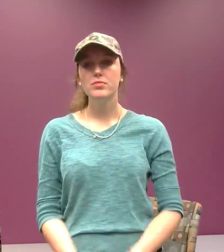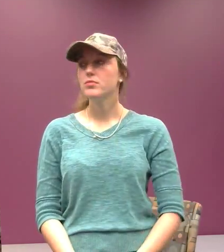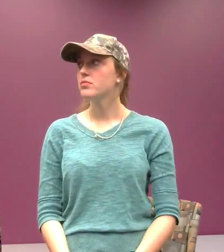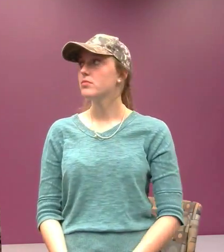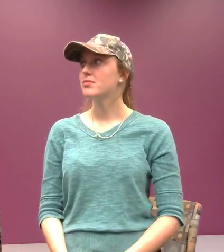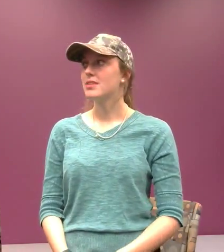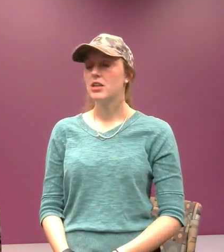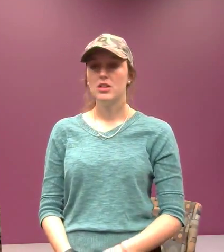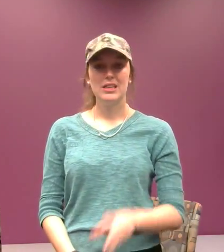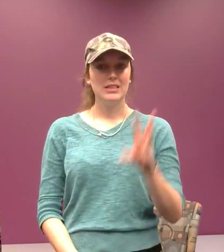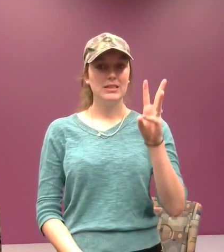6?